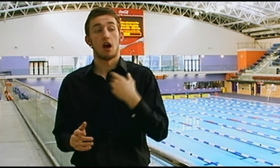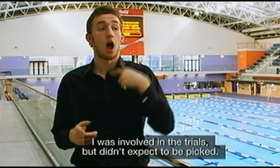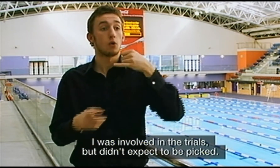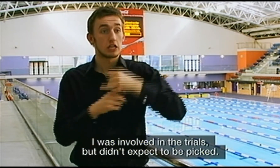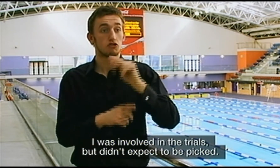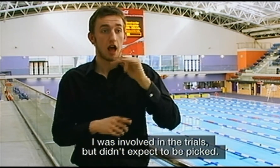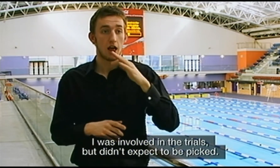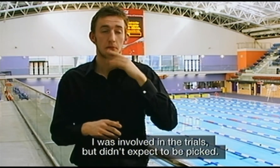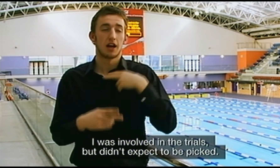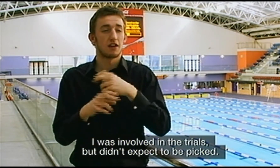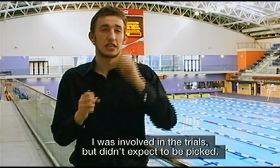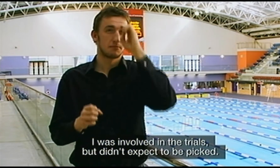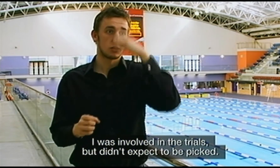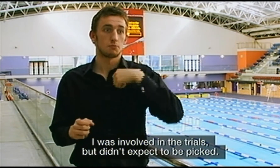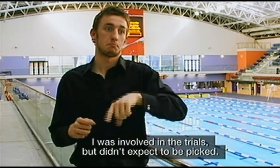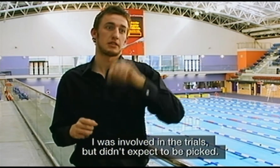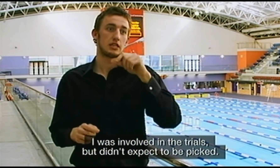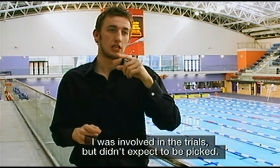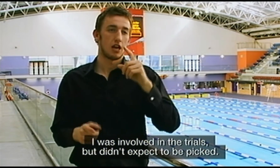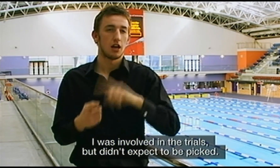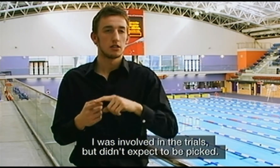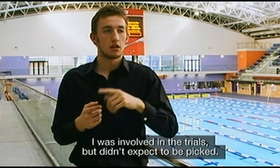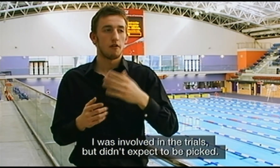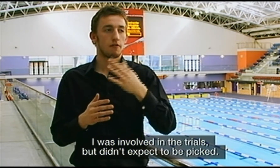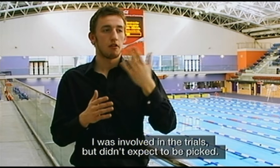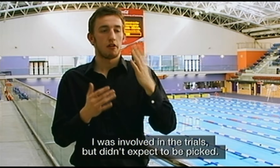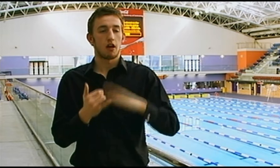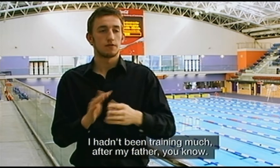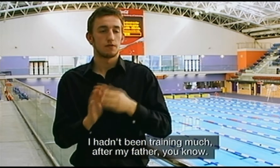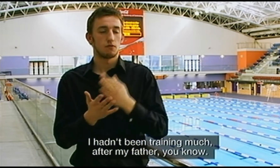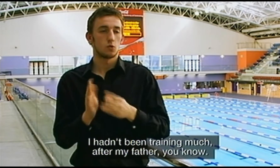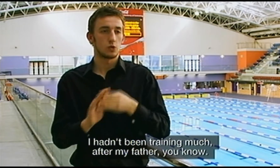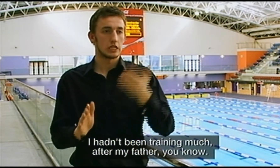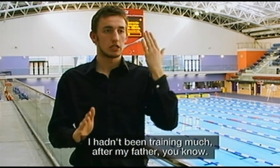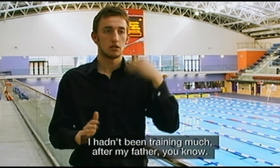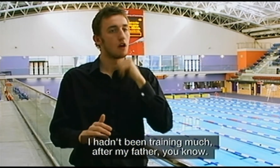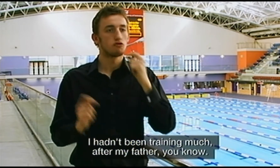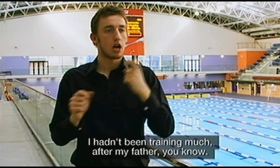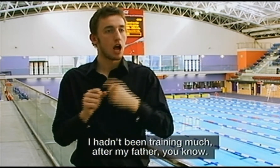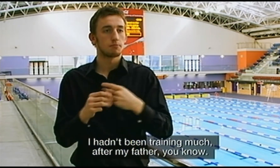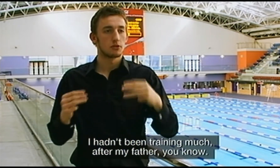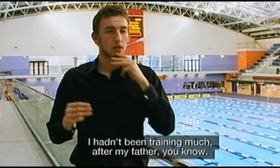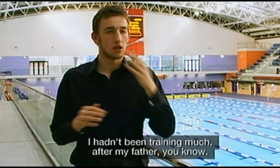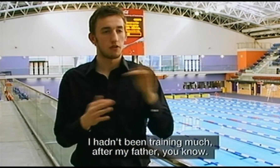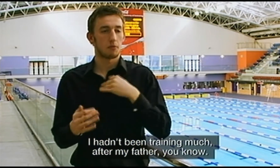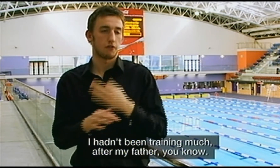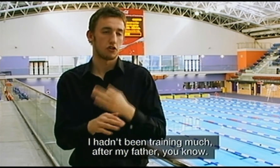was involved in the trials, but didn't expect to be picked. I hadn't been training much. After my